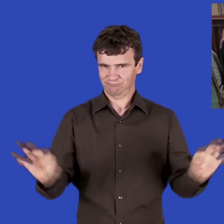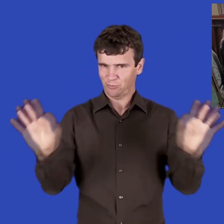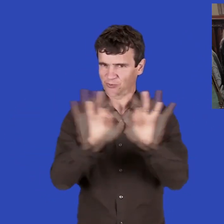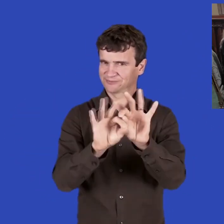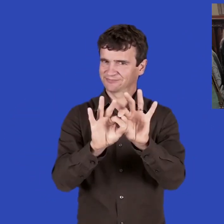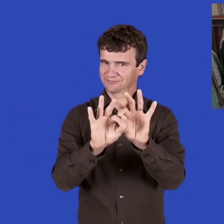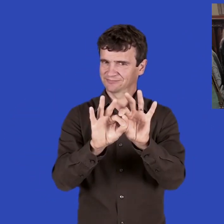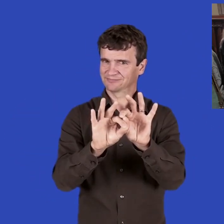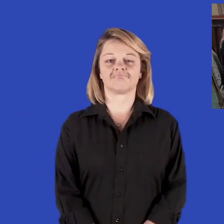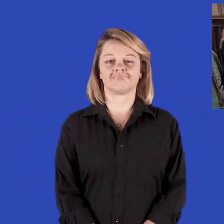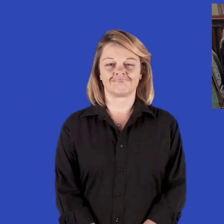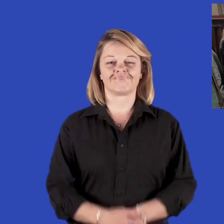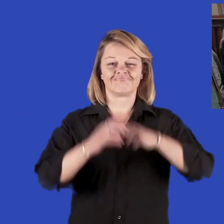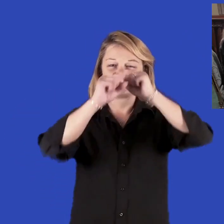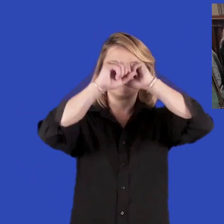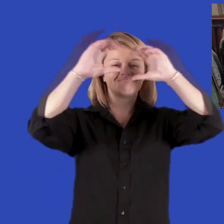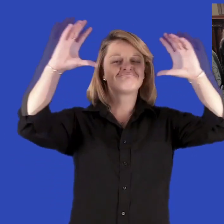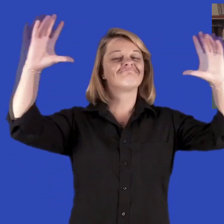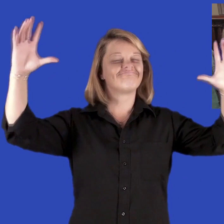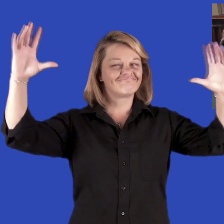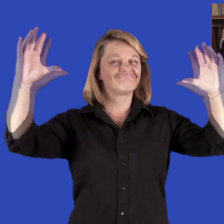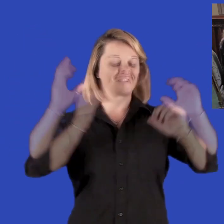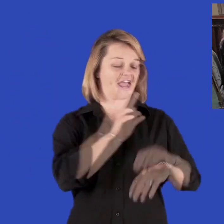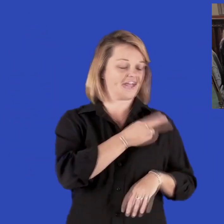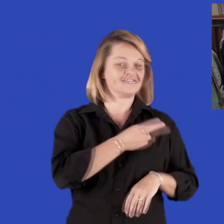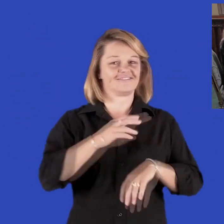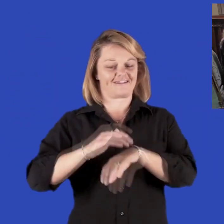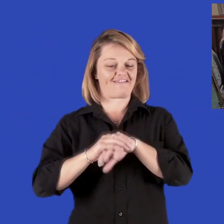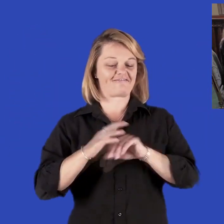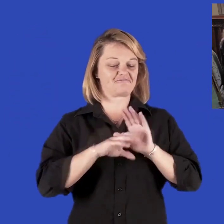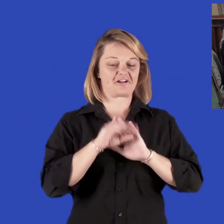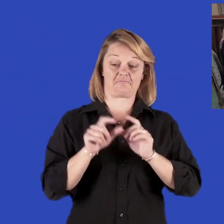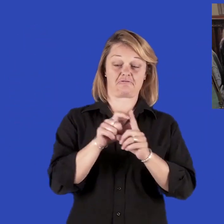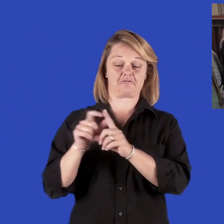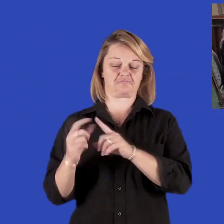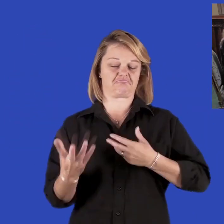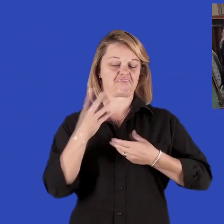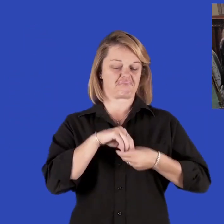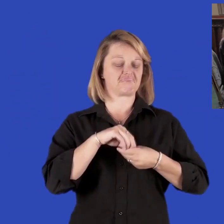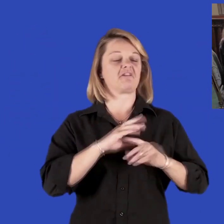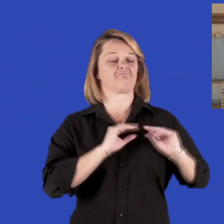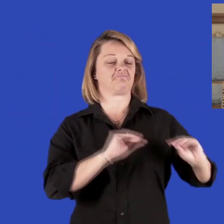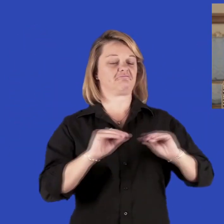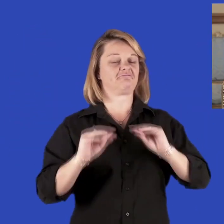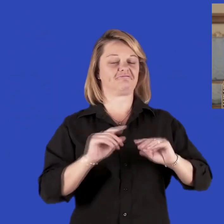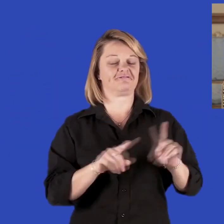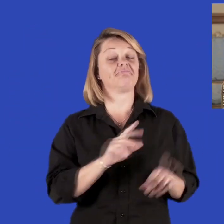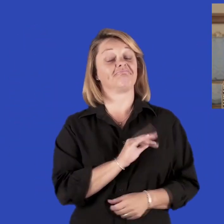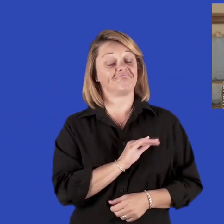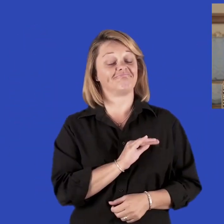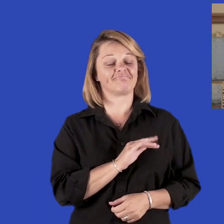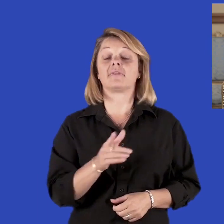terms, but I think that's at the heart of it. That's what we need to be focusing on. You can already see this morphing into the